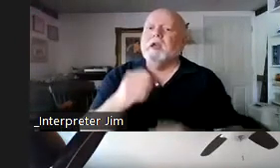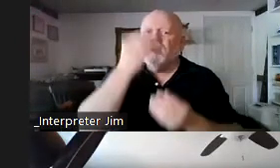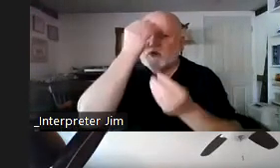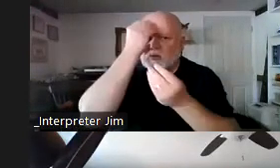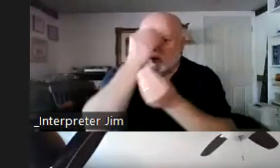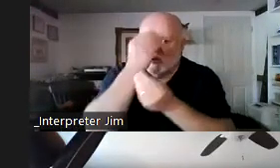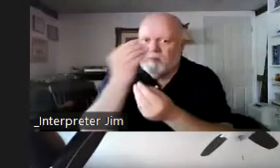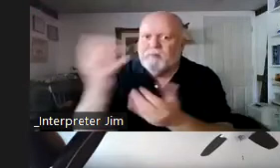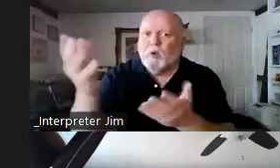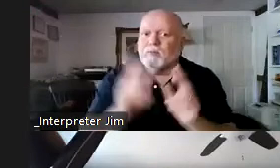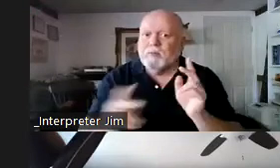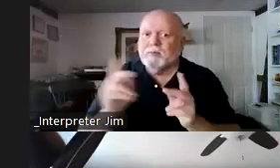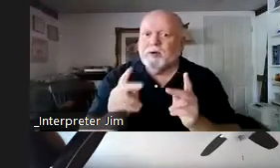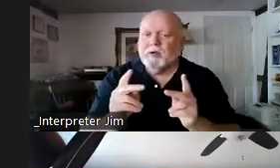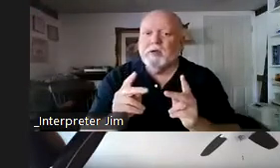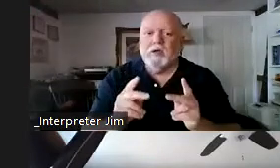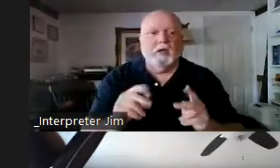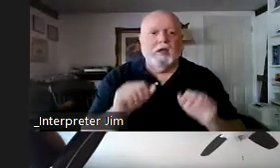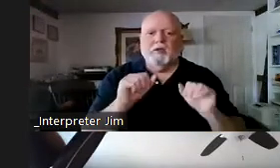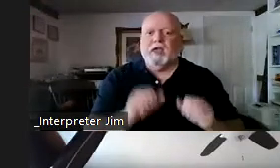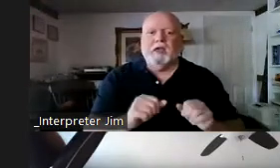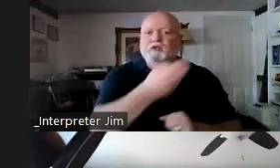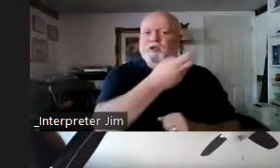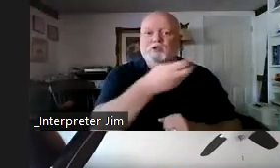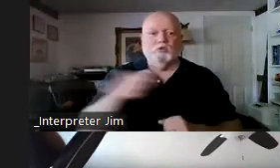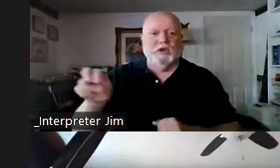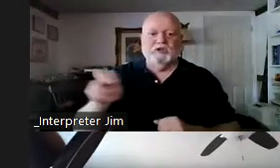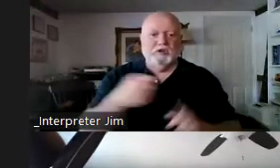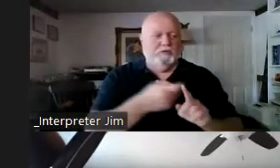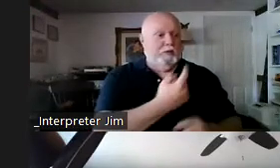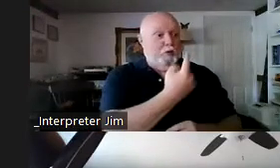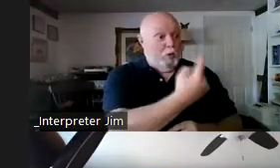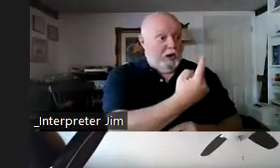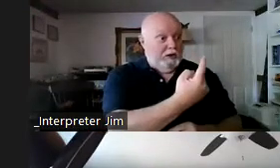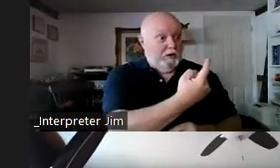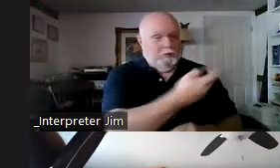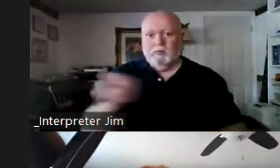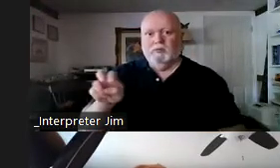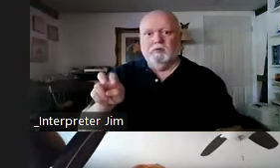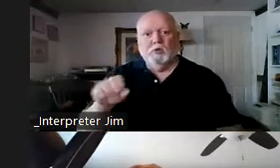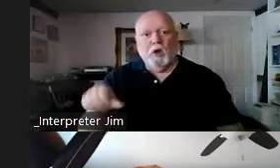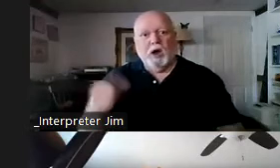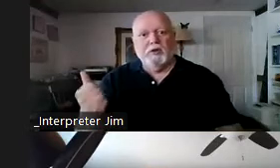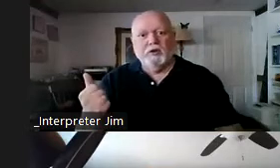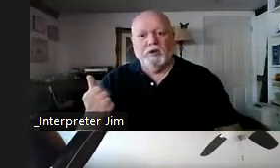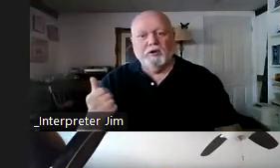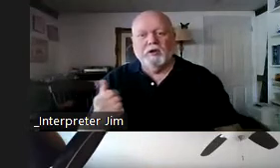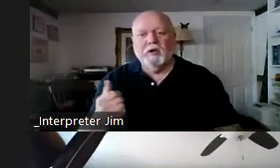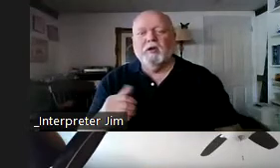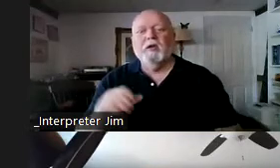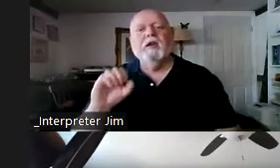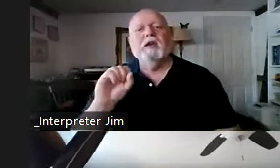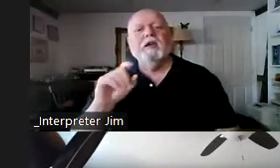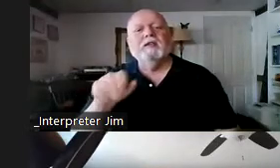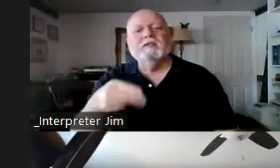from one addiction to another, right? Stephanie, I think I heard you say also, for those of us in the field, to remain up